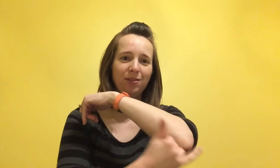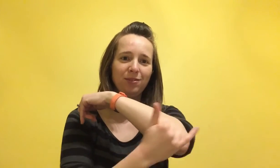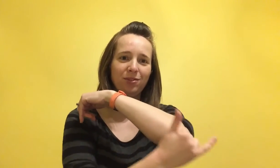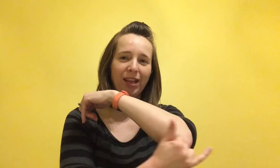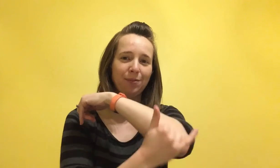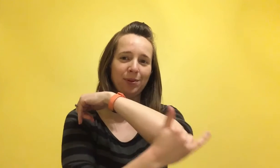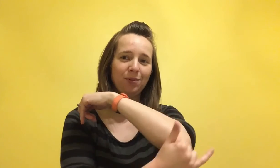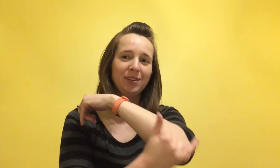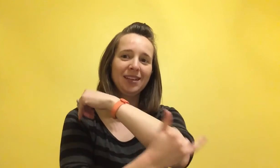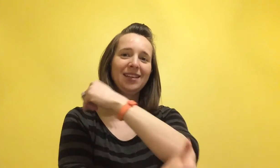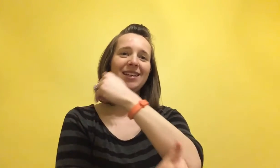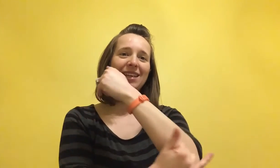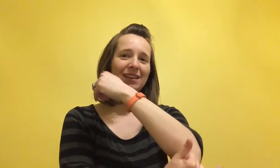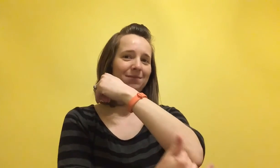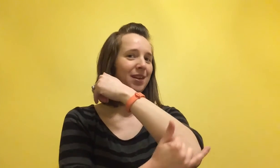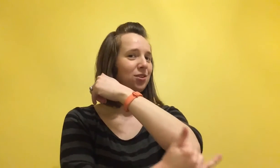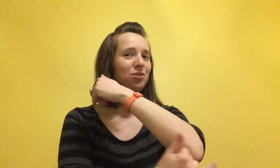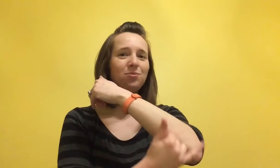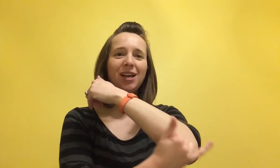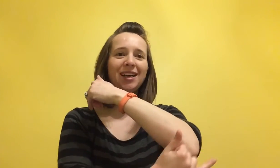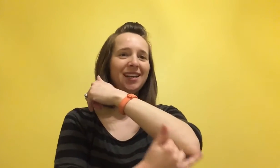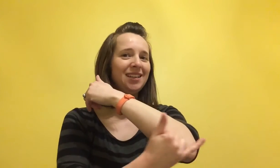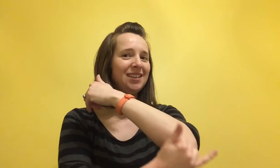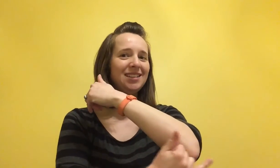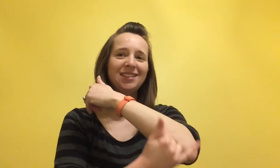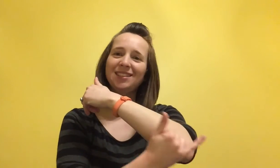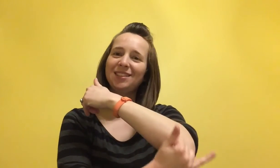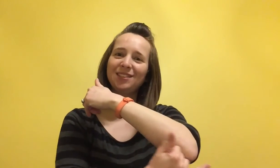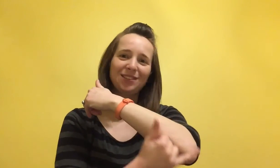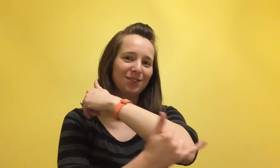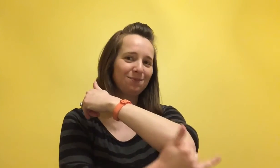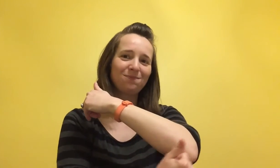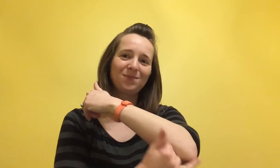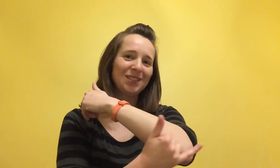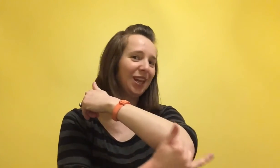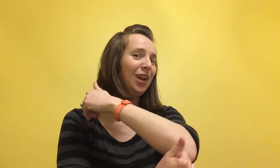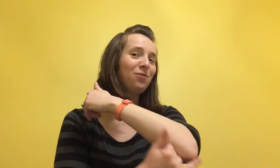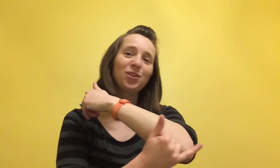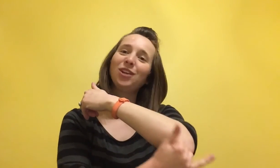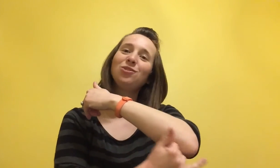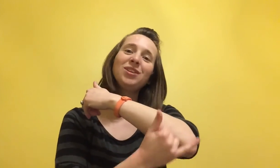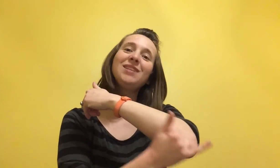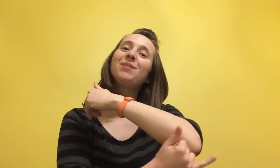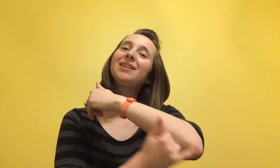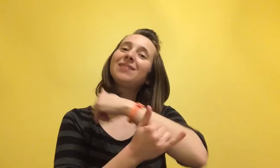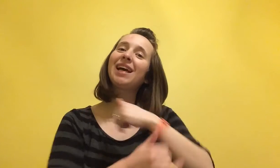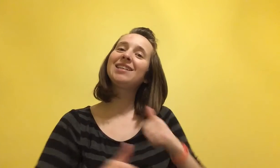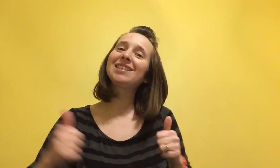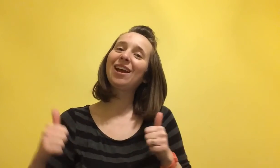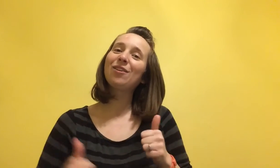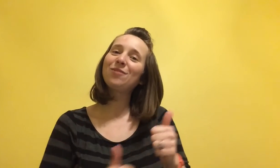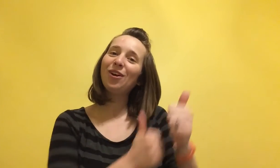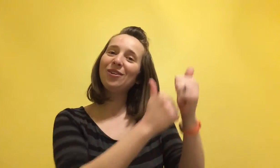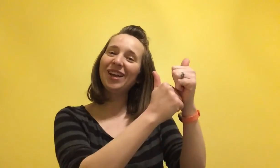around your elbow. Not sure why this is the sign for country, but I just kind of follow